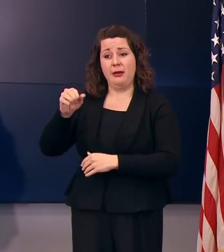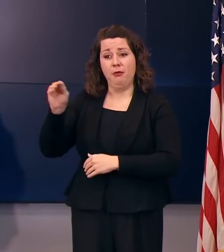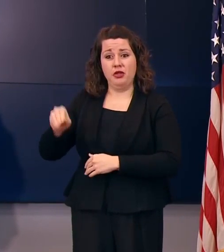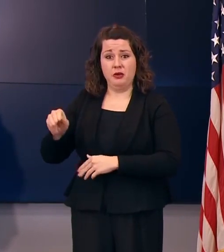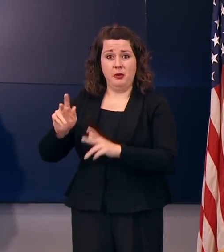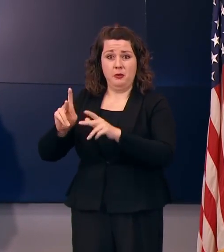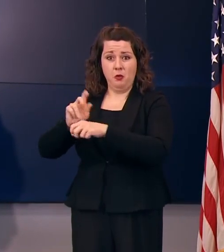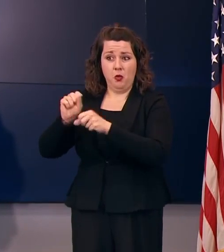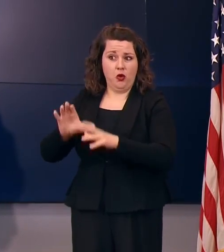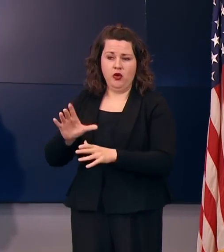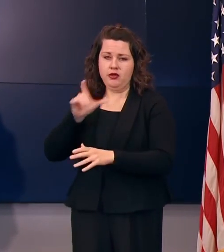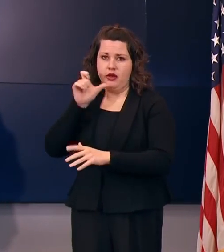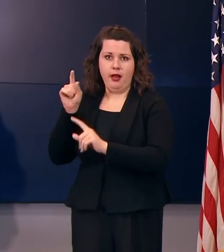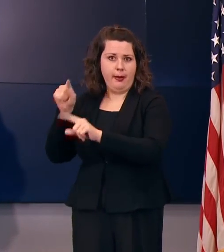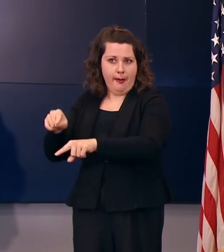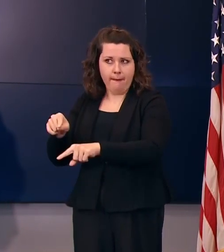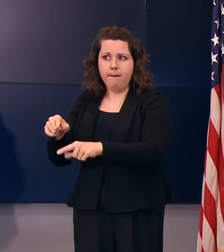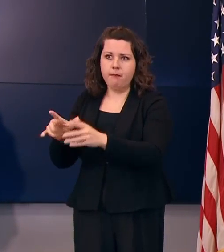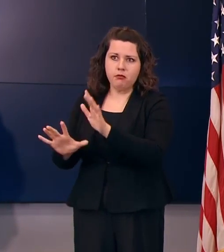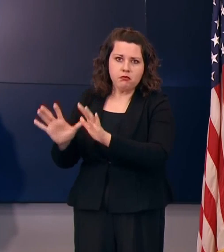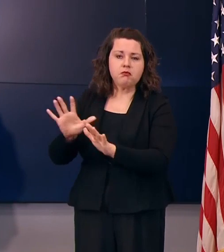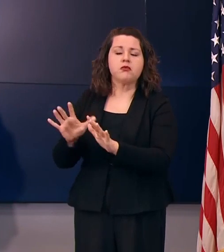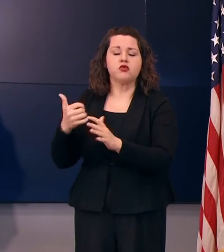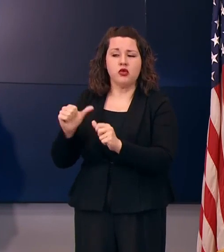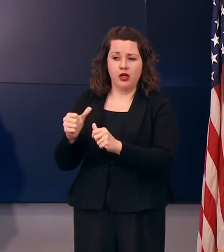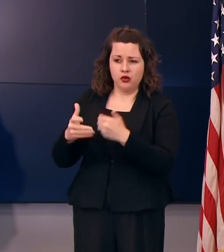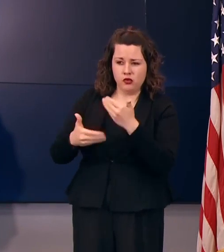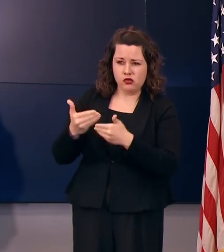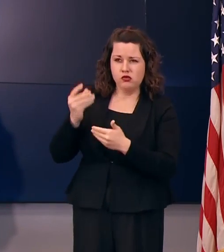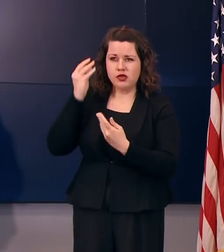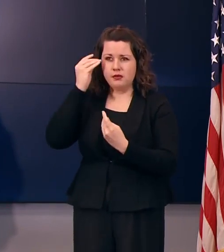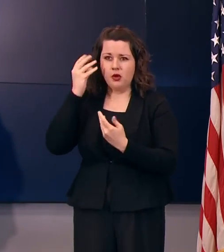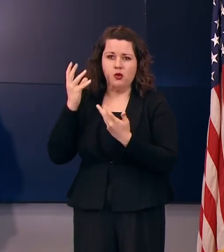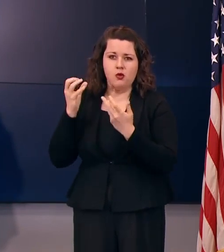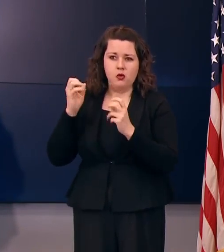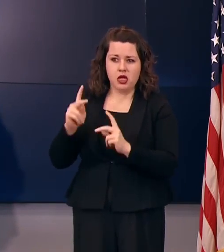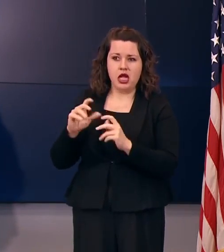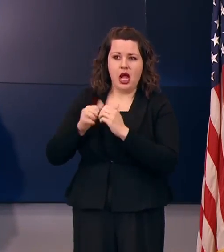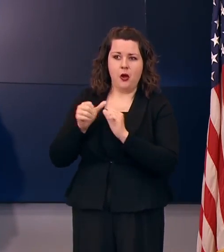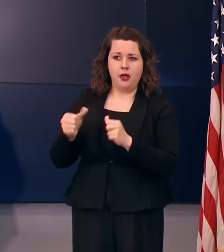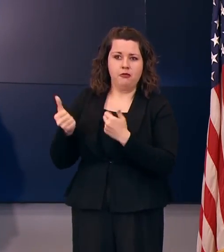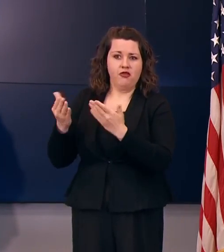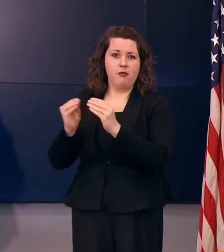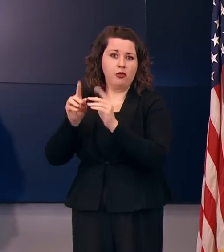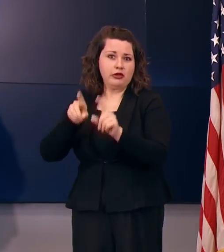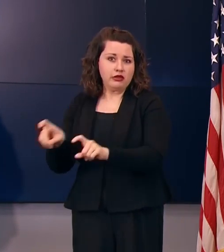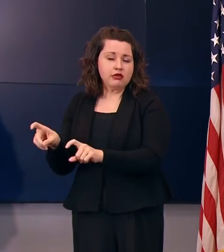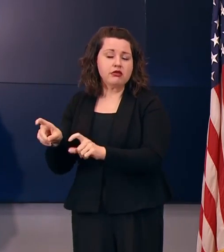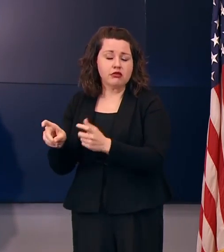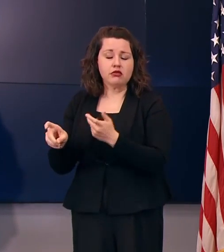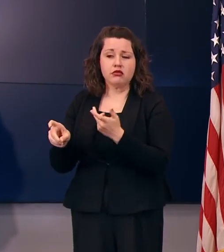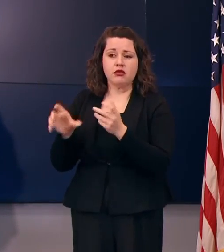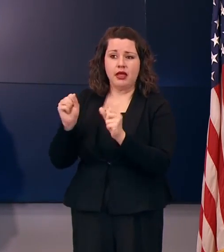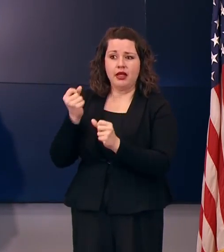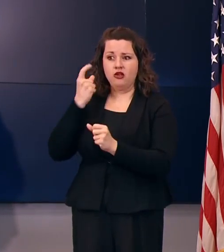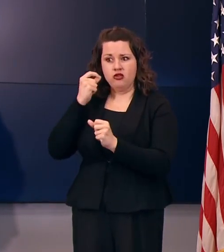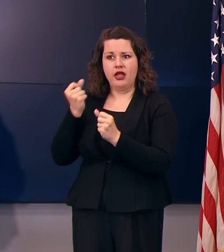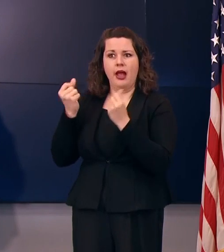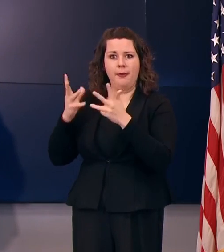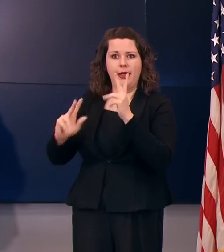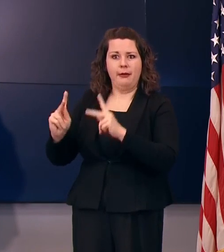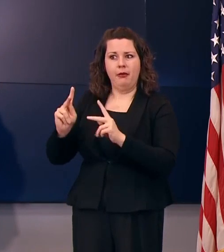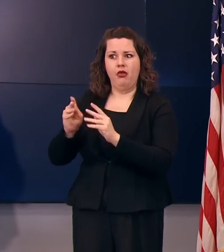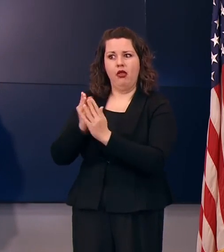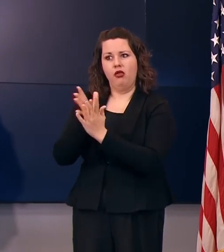show up, so that we can try to get in front of it and start, thinking about providing additional testing so that we understand the scope